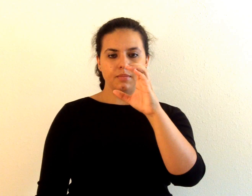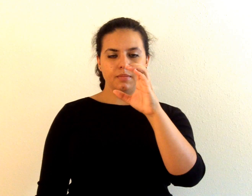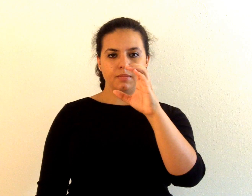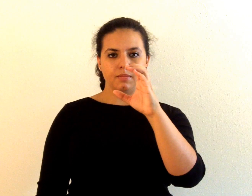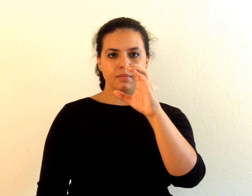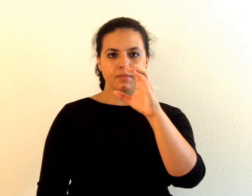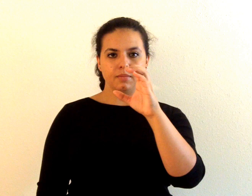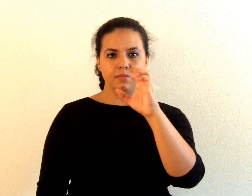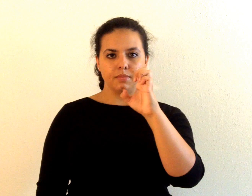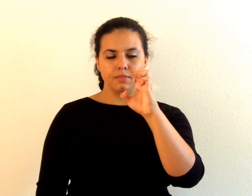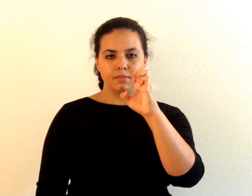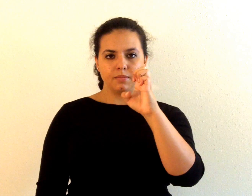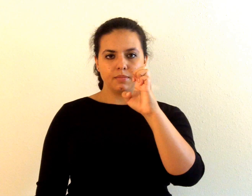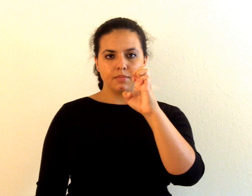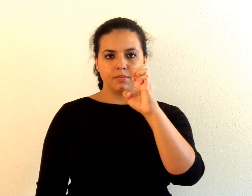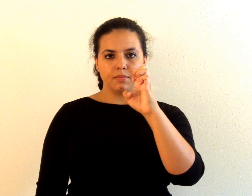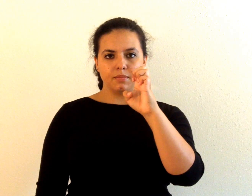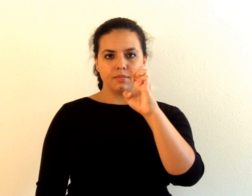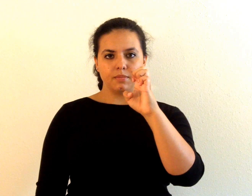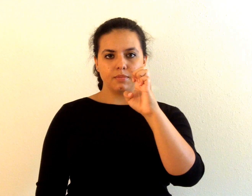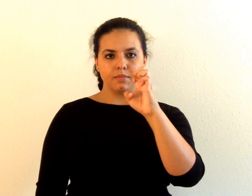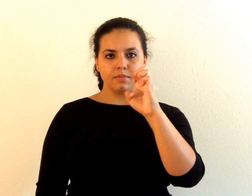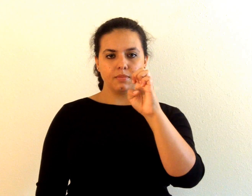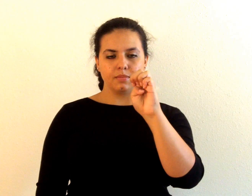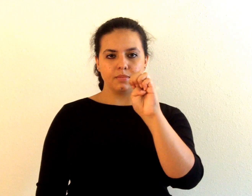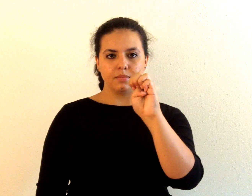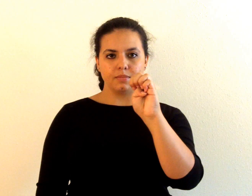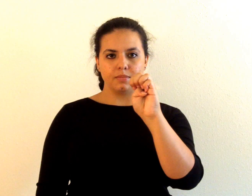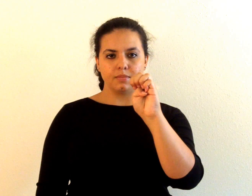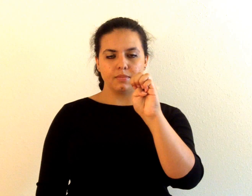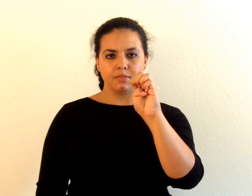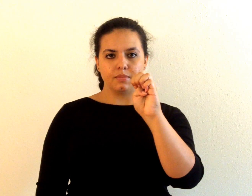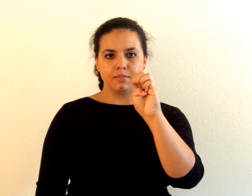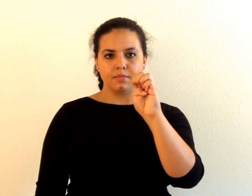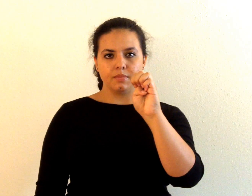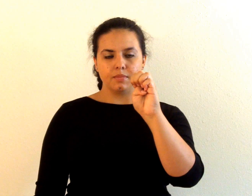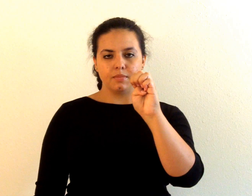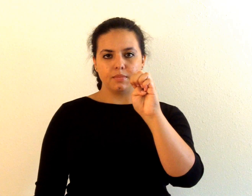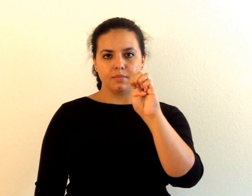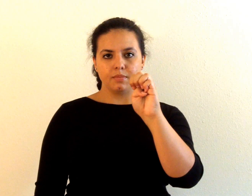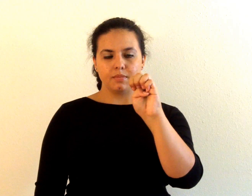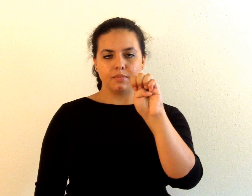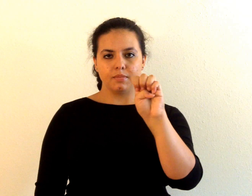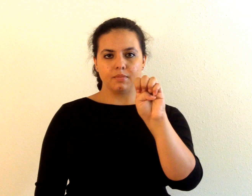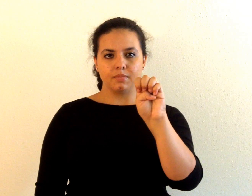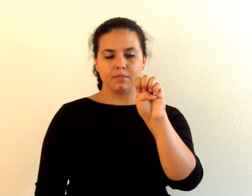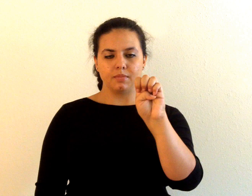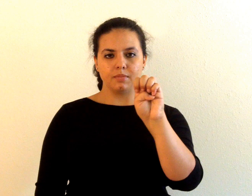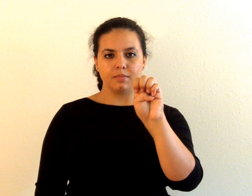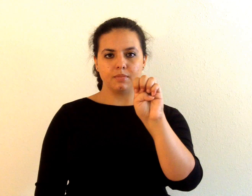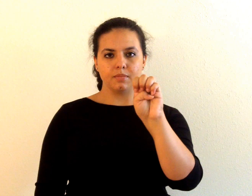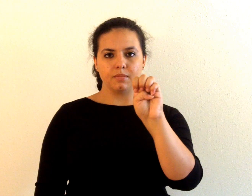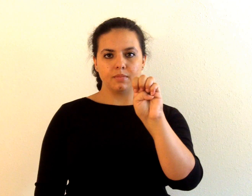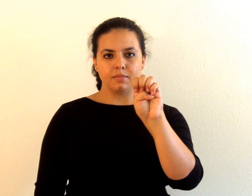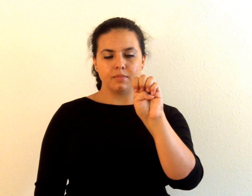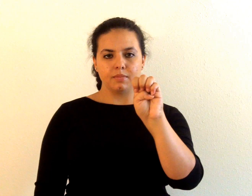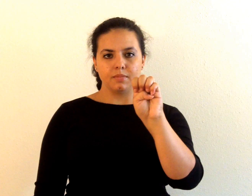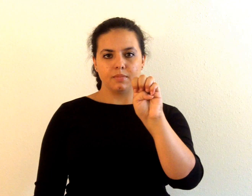C. This is an open E. This is a closed E. So make sure when you do an E that it's an E and not